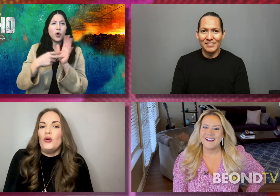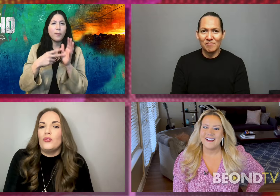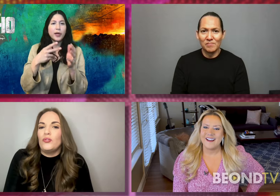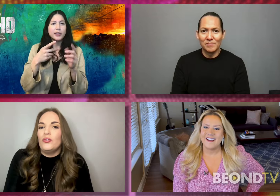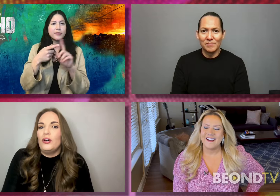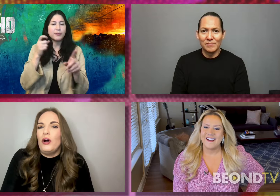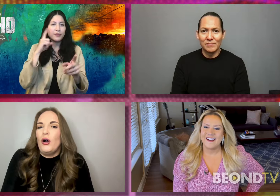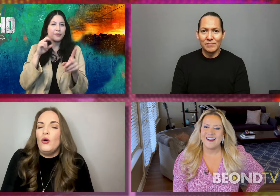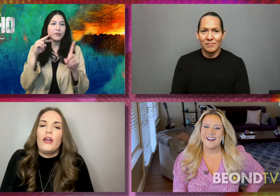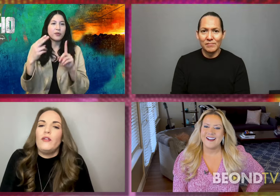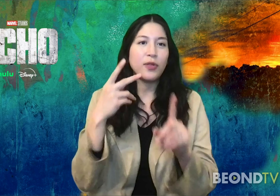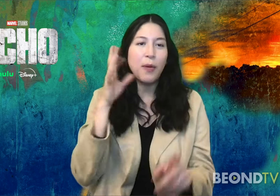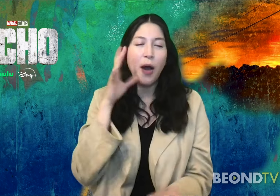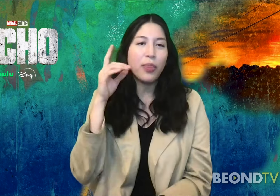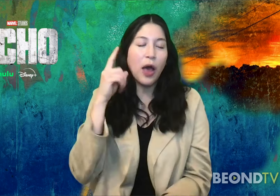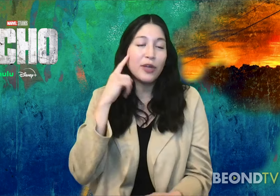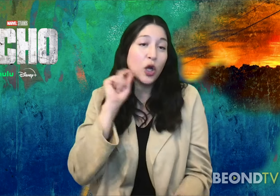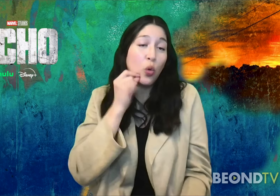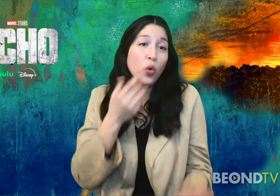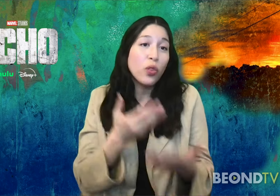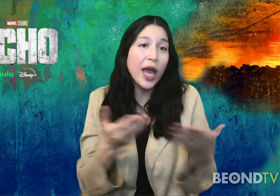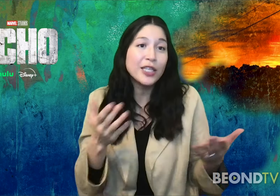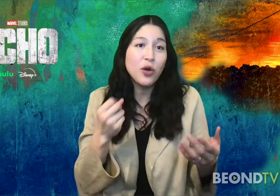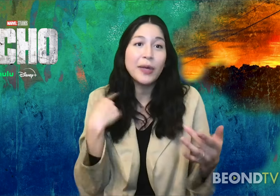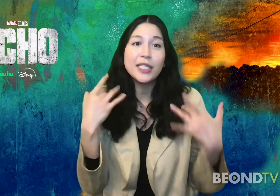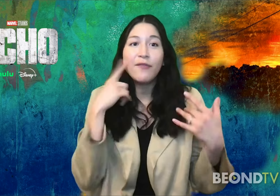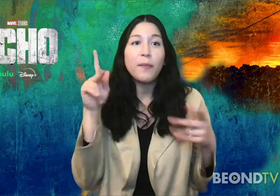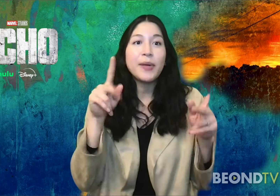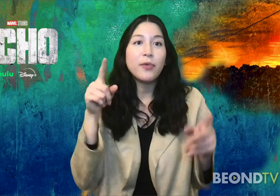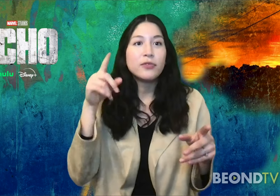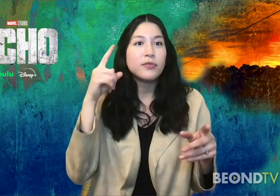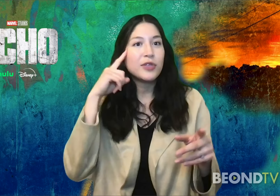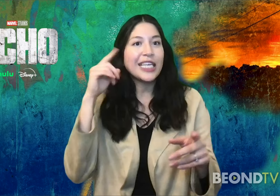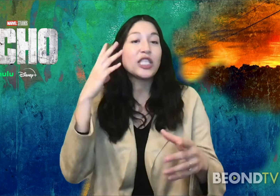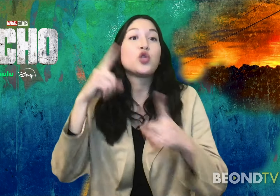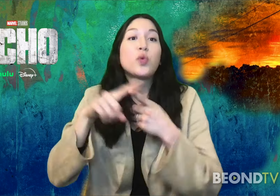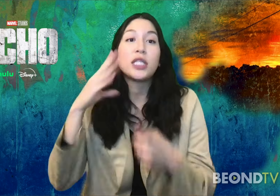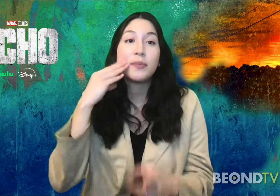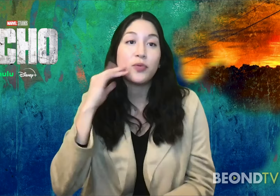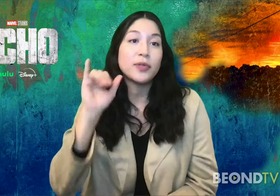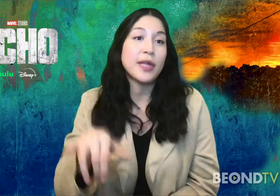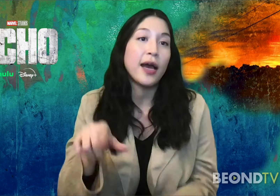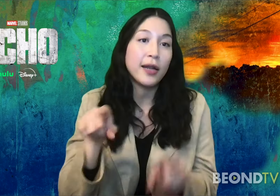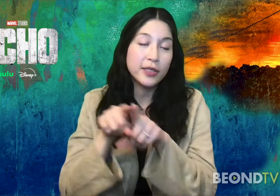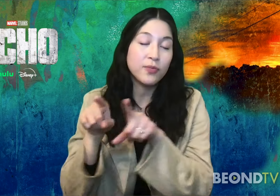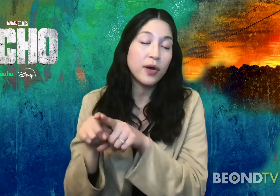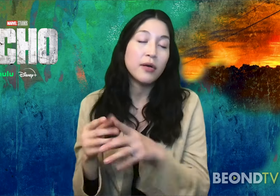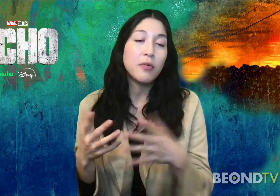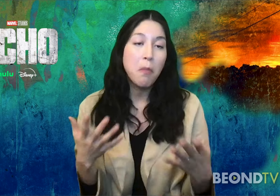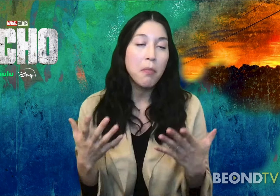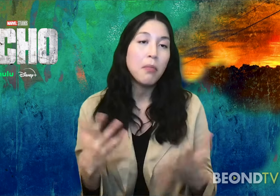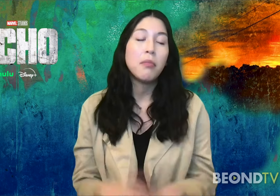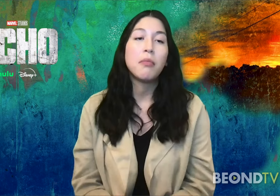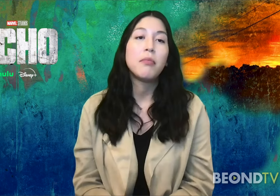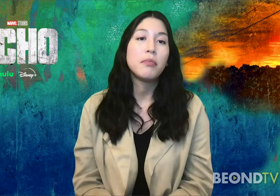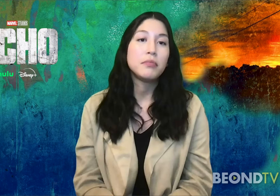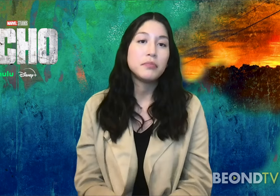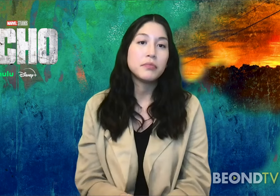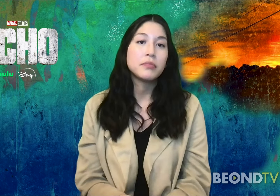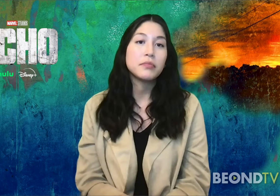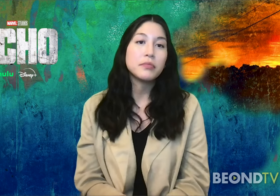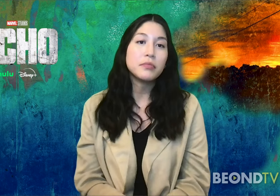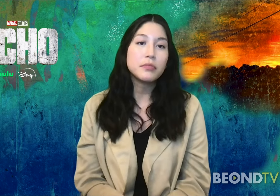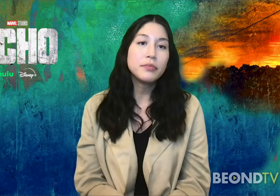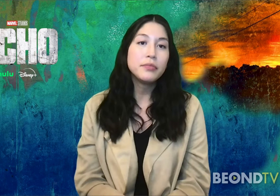said, oh wait, no, they're turning the volume down. And I think it's so cool that they're able to represent that deaf experience as well.